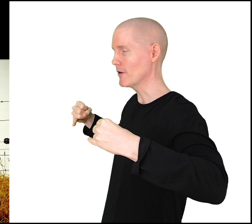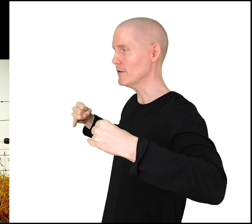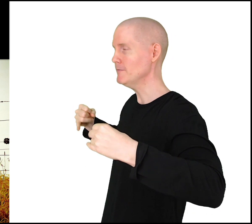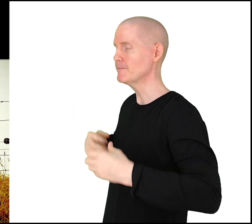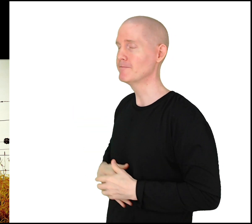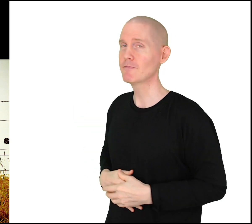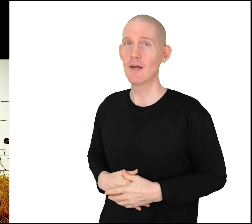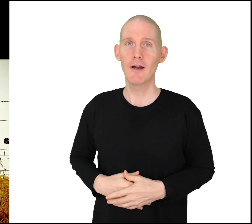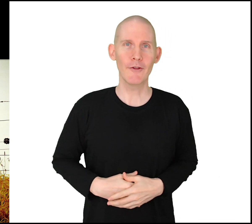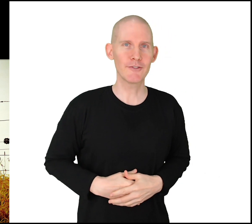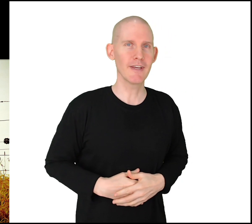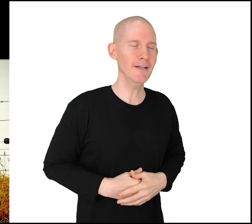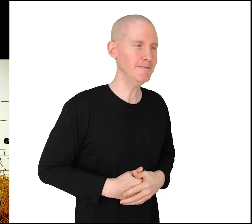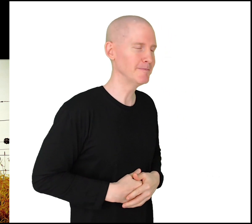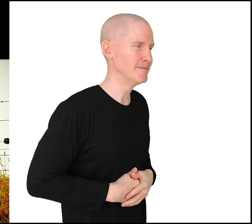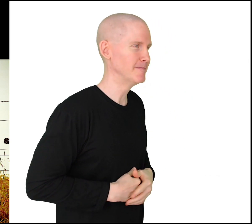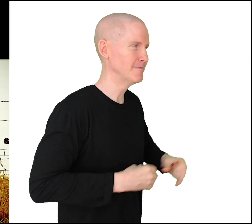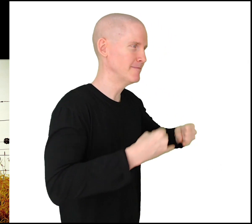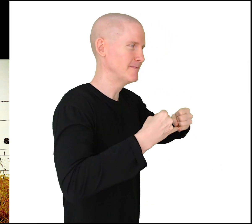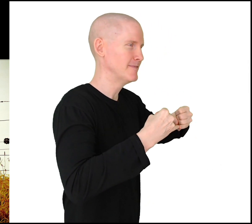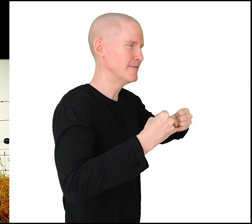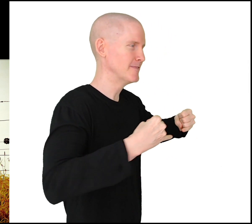border. Other side,